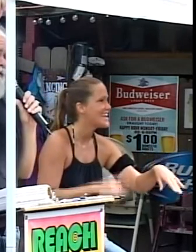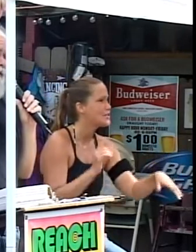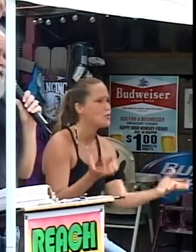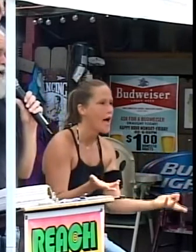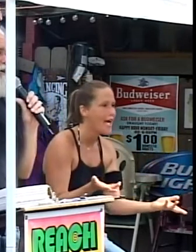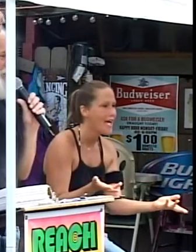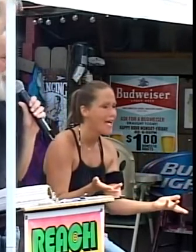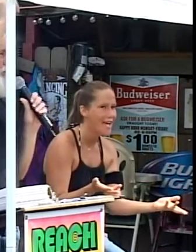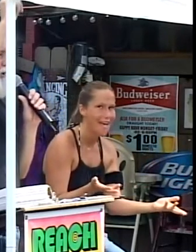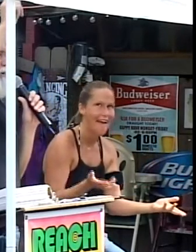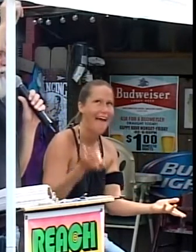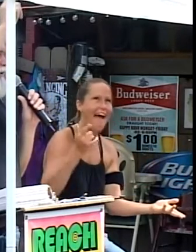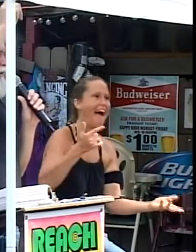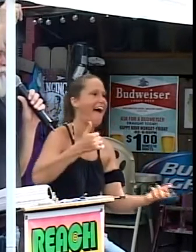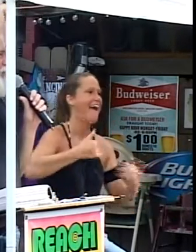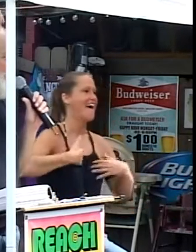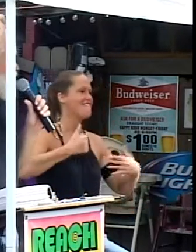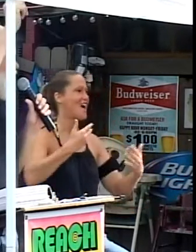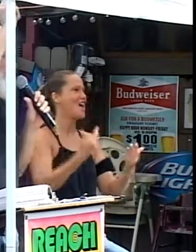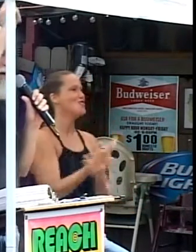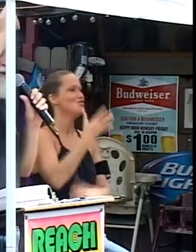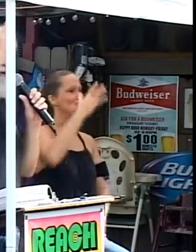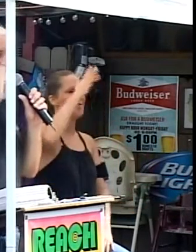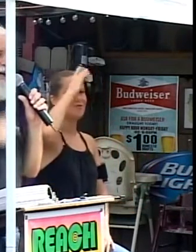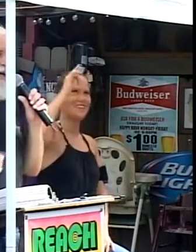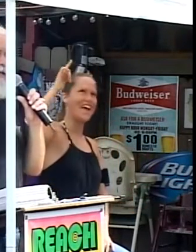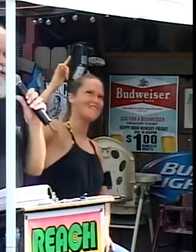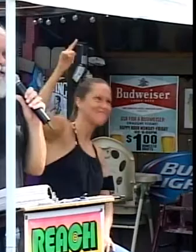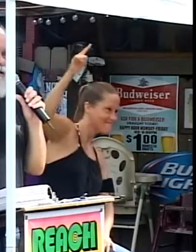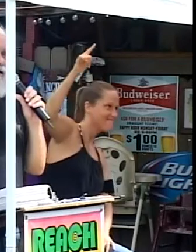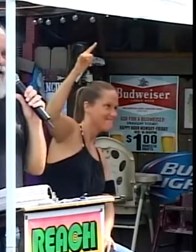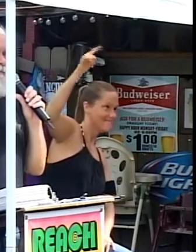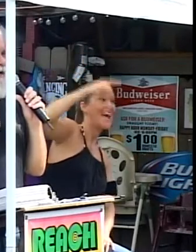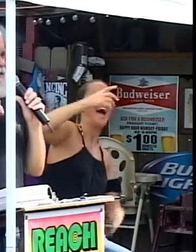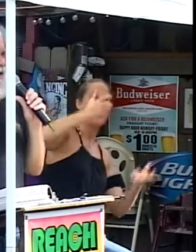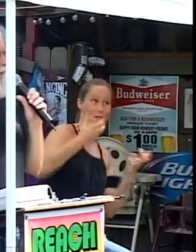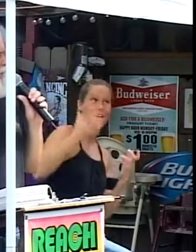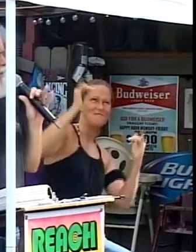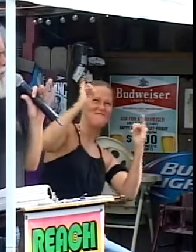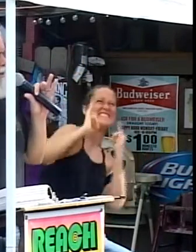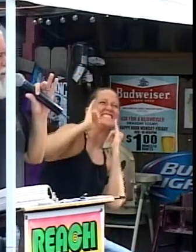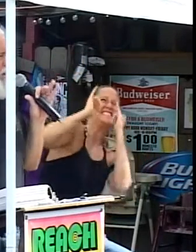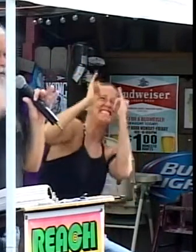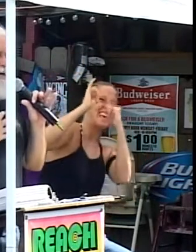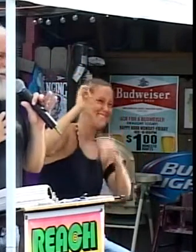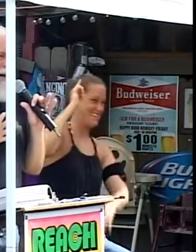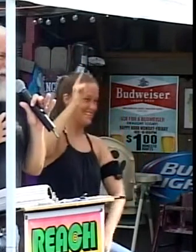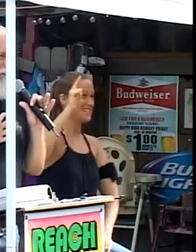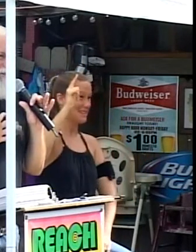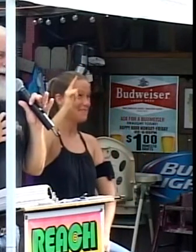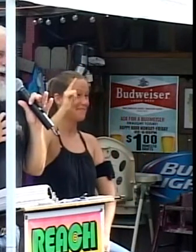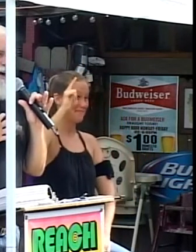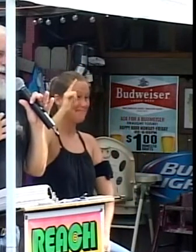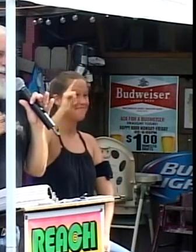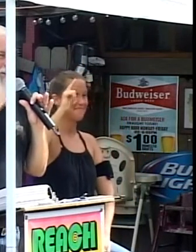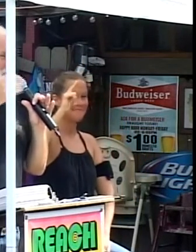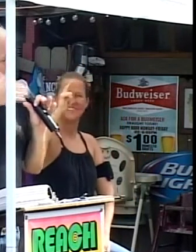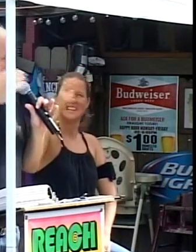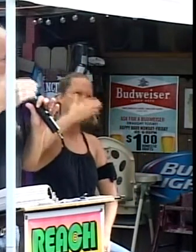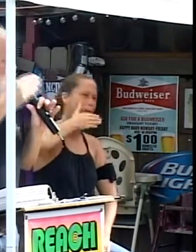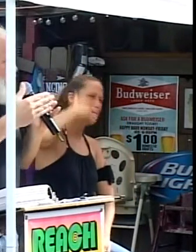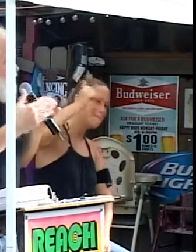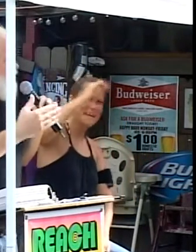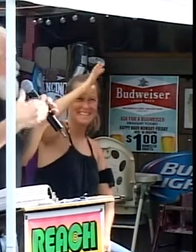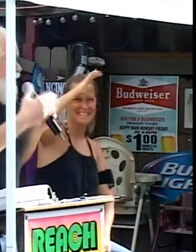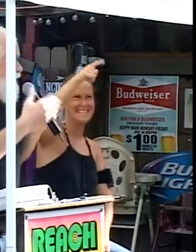him. I do want to be like him. That's the best dad I've ever had. And my dad, you know,